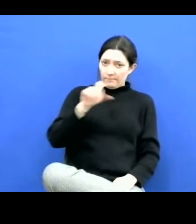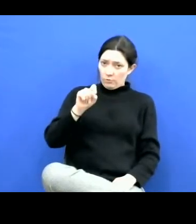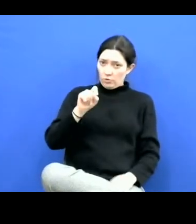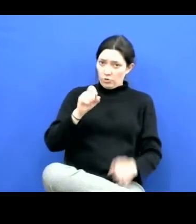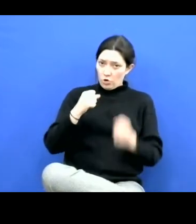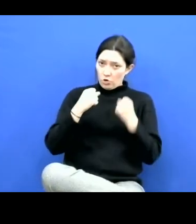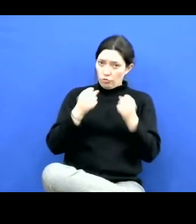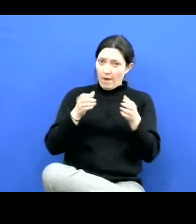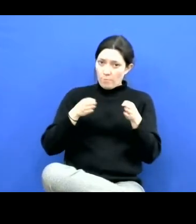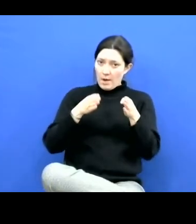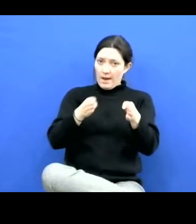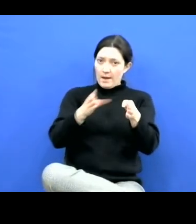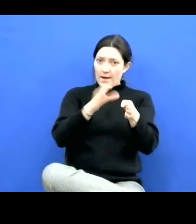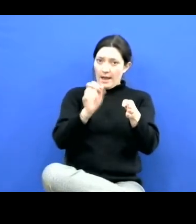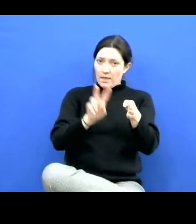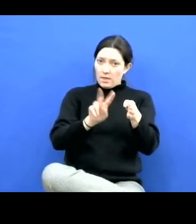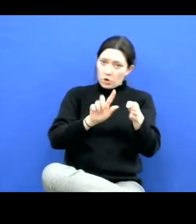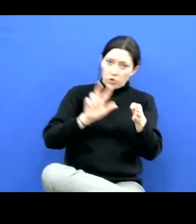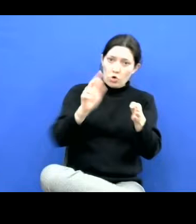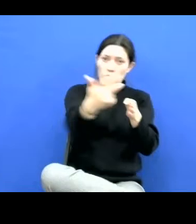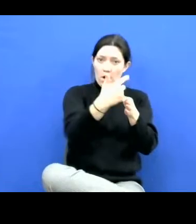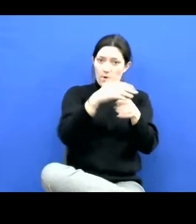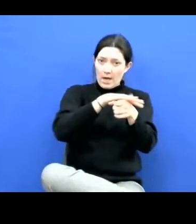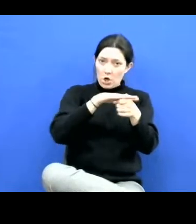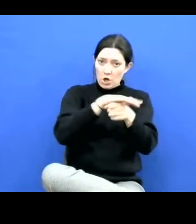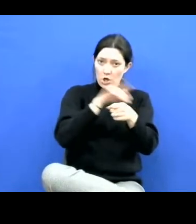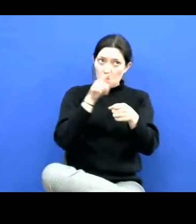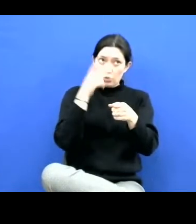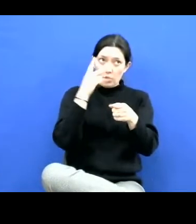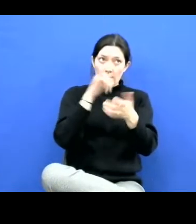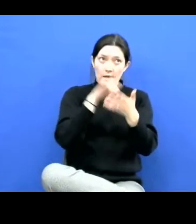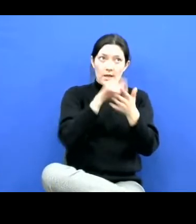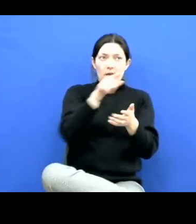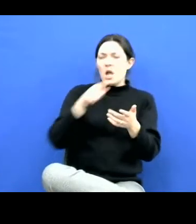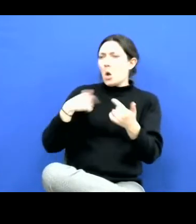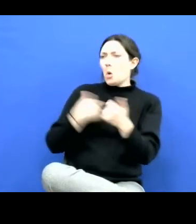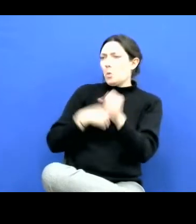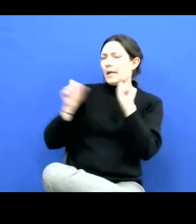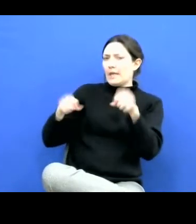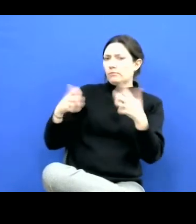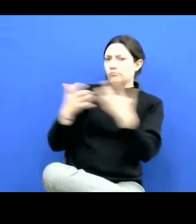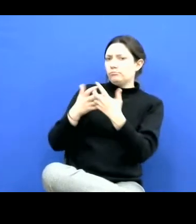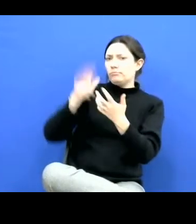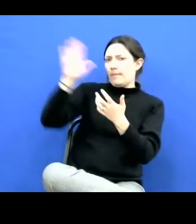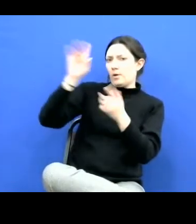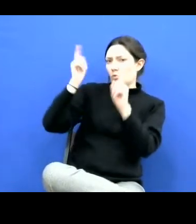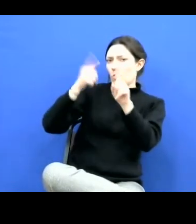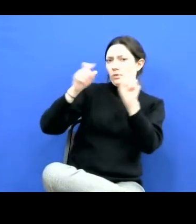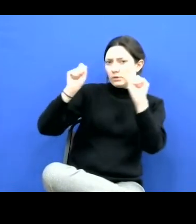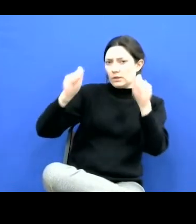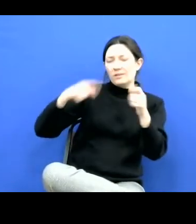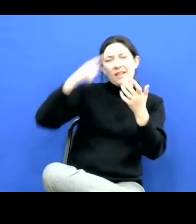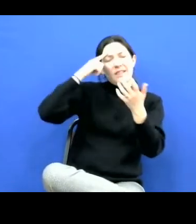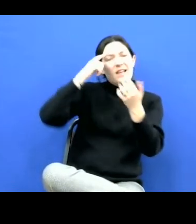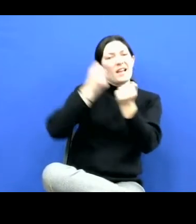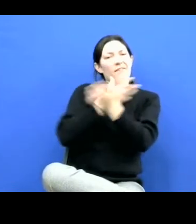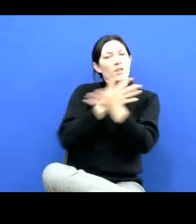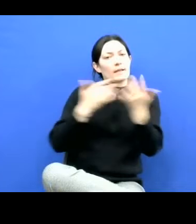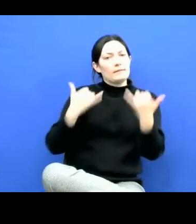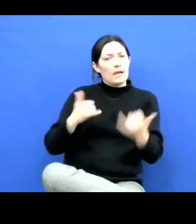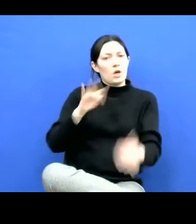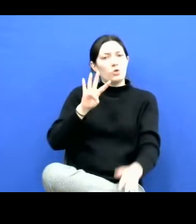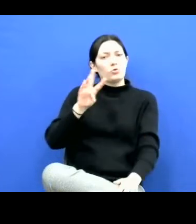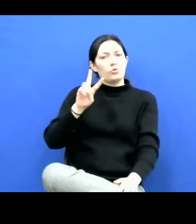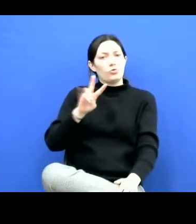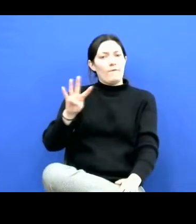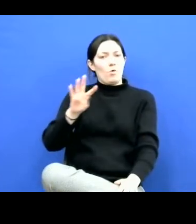turning so that the ladder truck can turn around and all that. We don't see any problem achieving those goals. Okay, thank you. Everything I think is currently 24